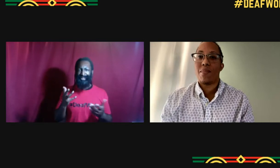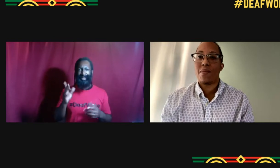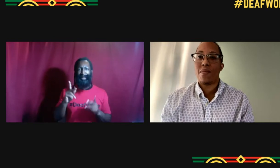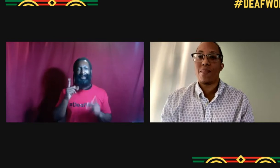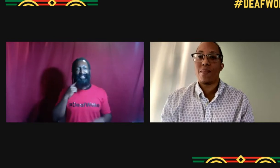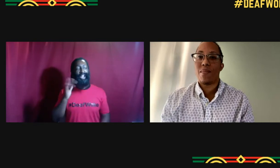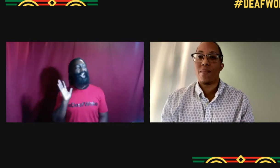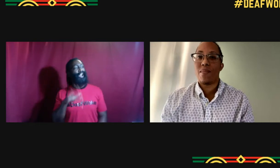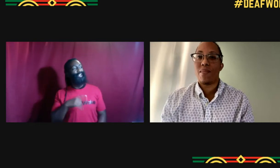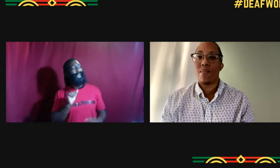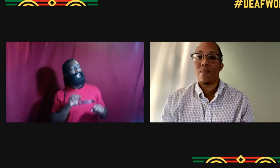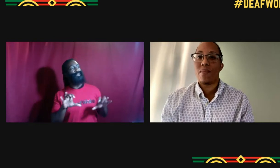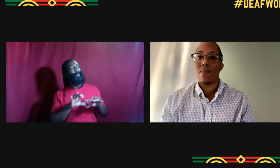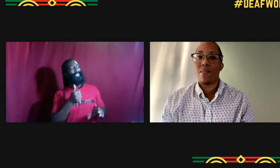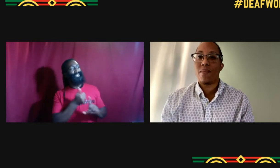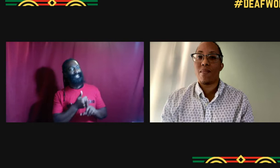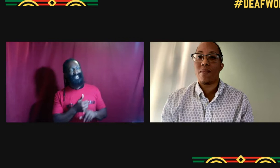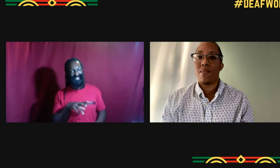driving you there.